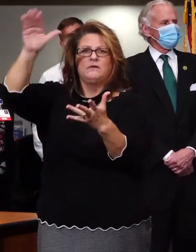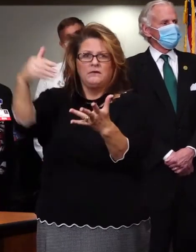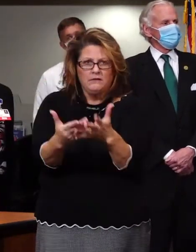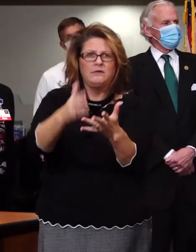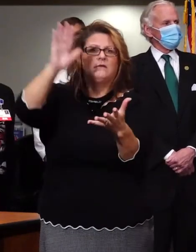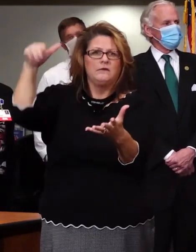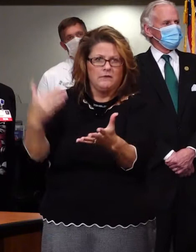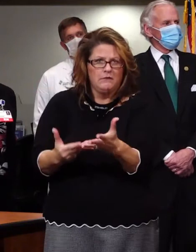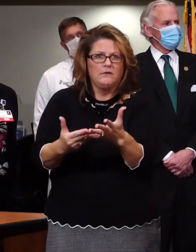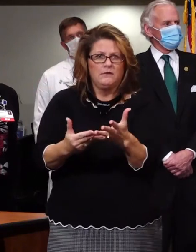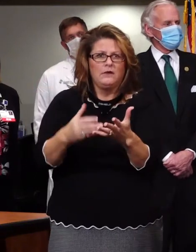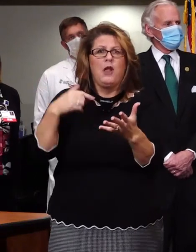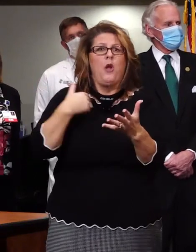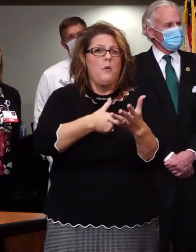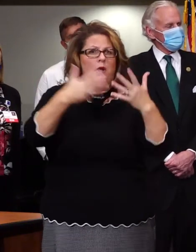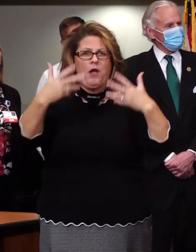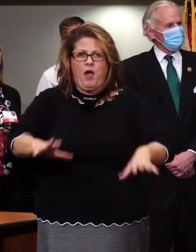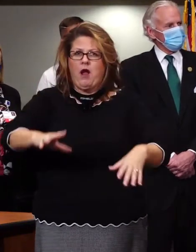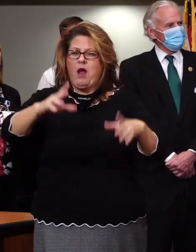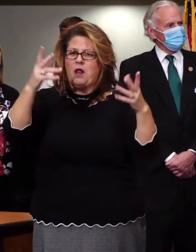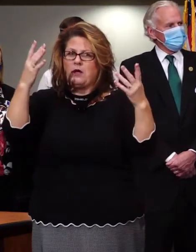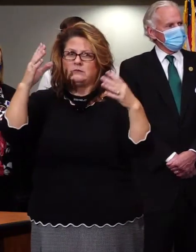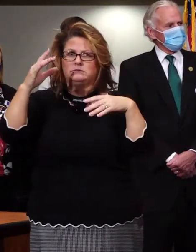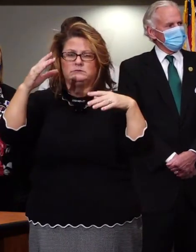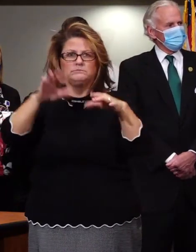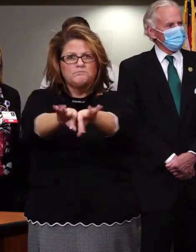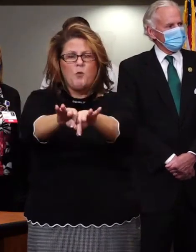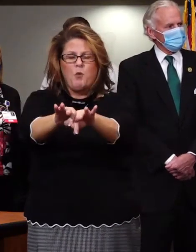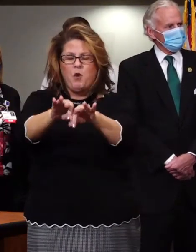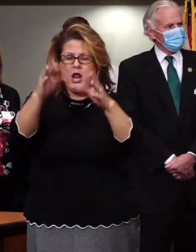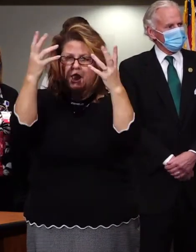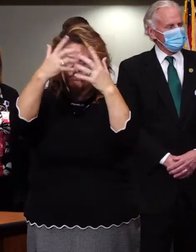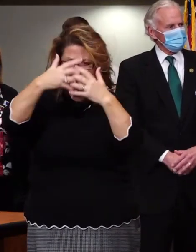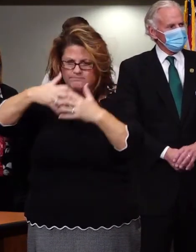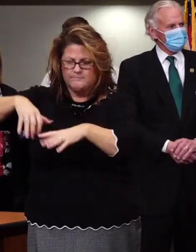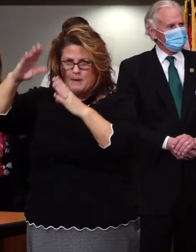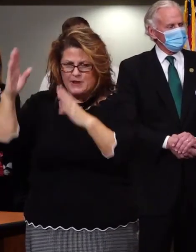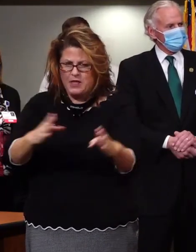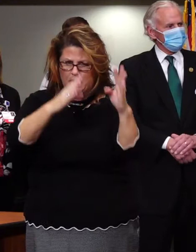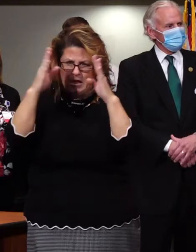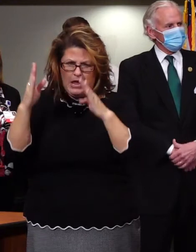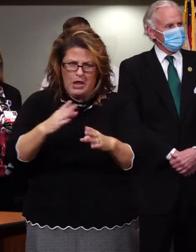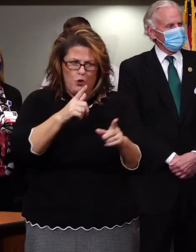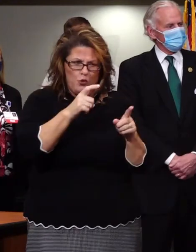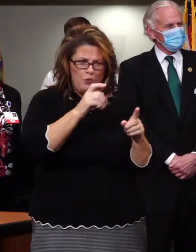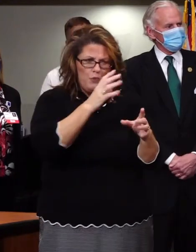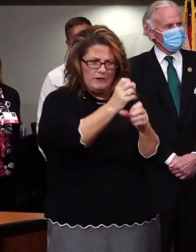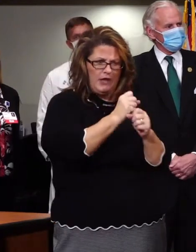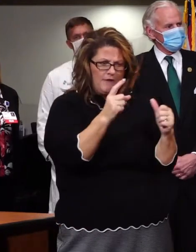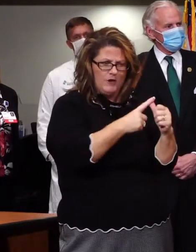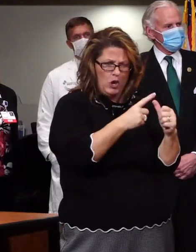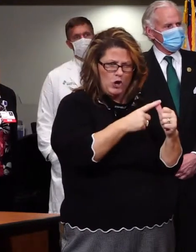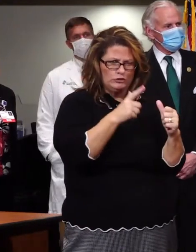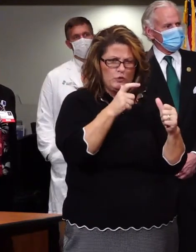plan was carefully and strategically developed in consideration of who should receive the first doses of vaccines, with the ultimate